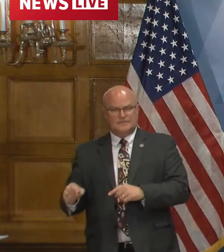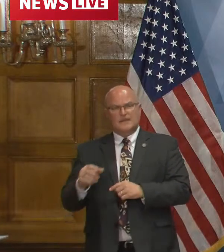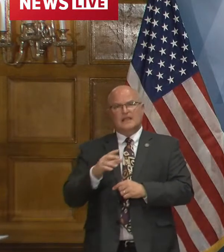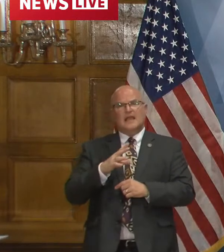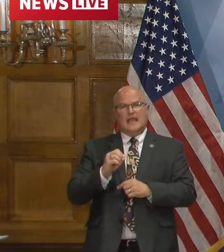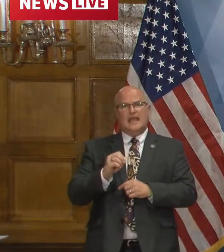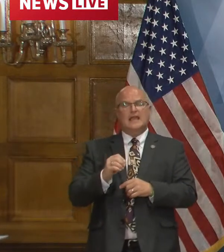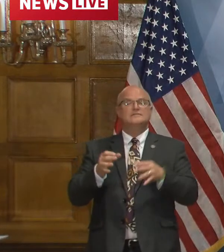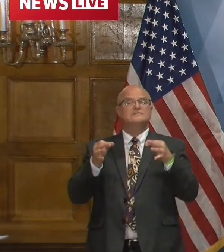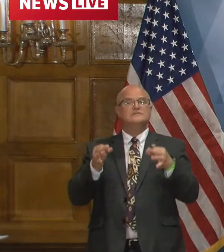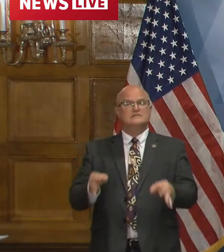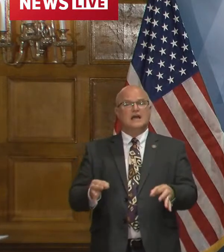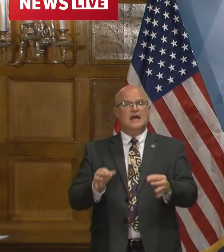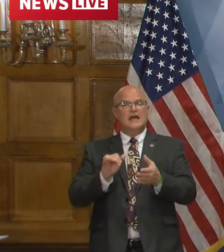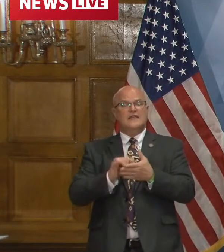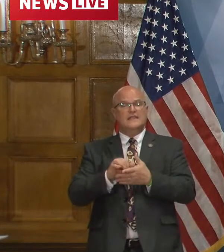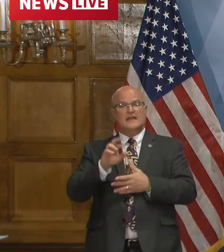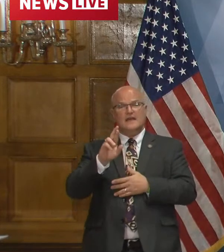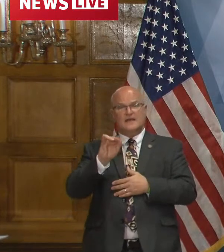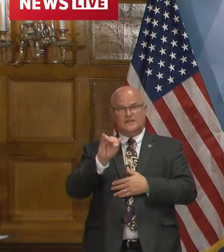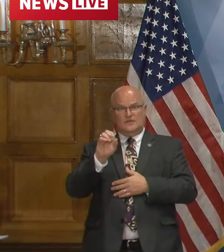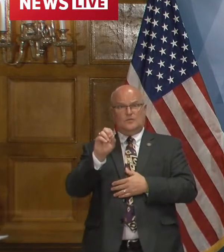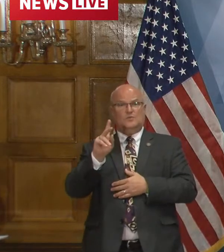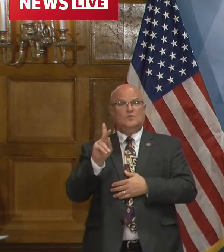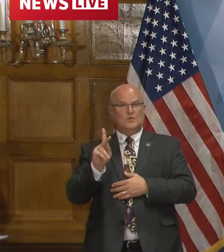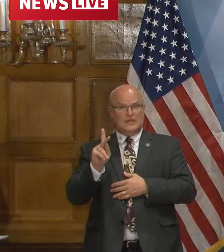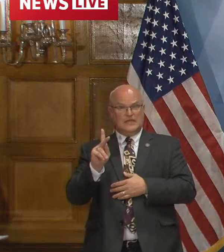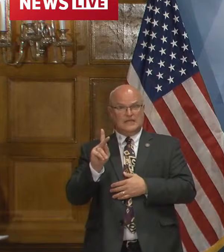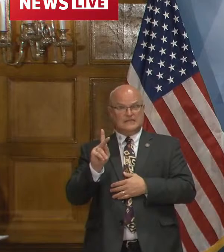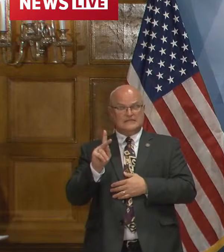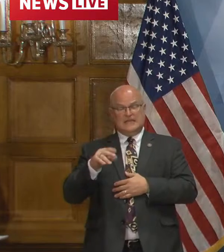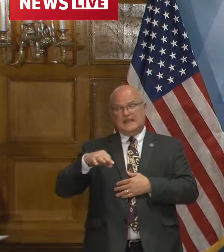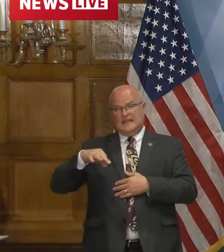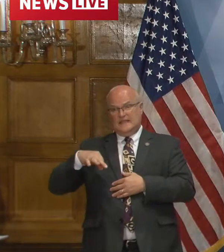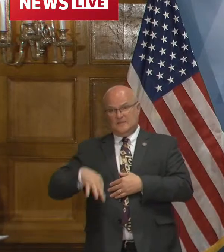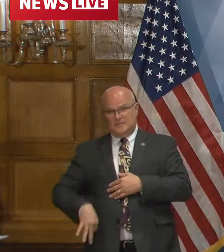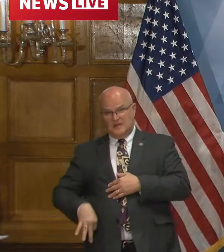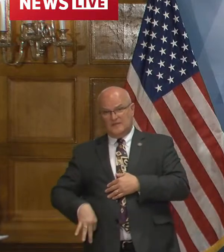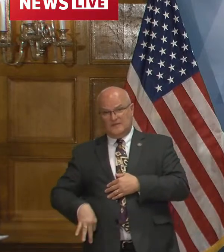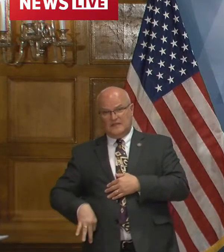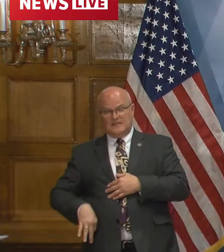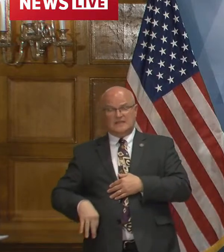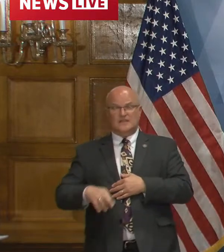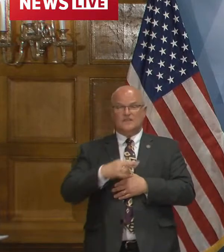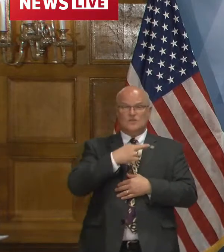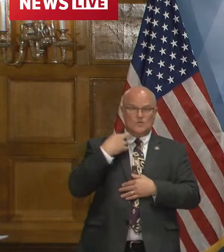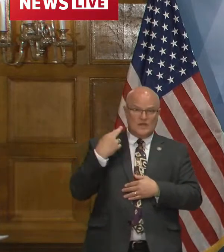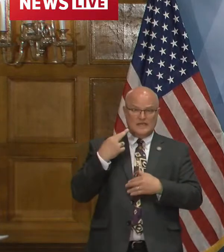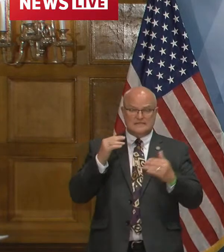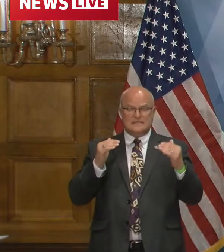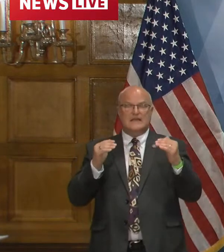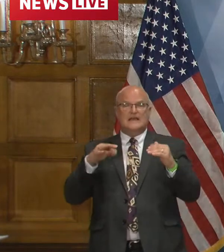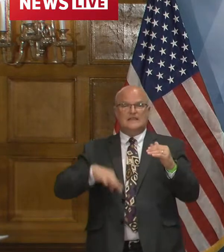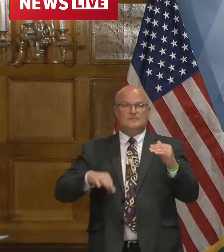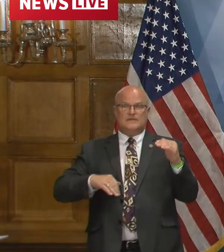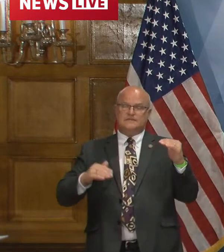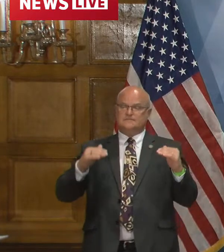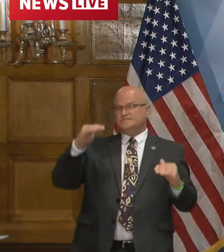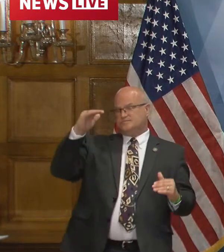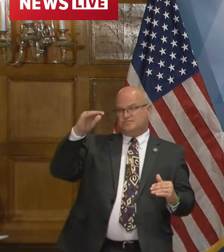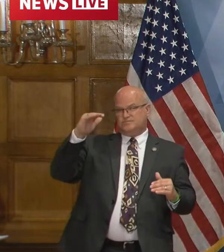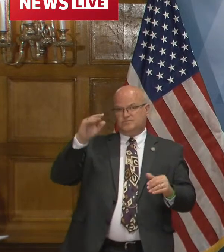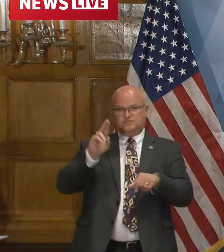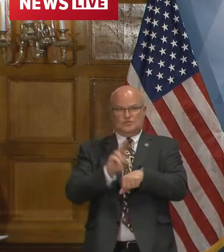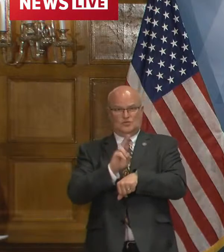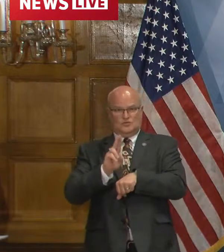and it was determined that the risk-benefit ratio, that is the benefit as opposed to the risk, far outweighs the use of